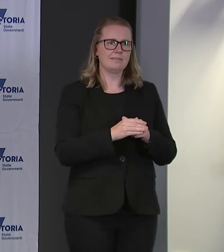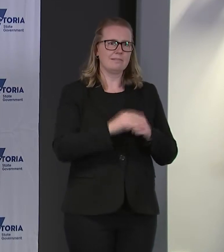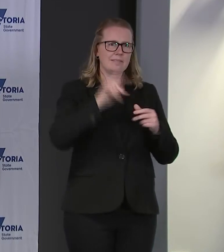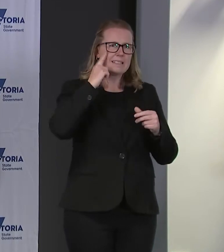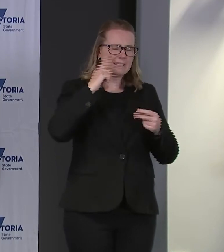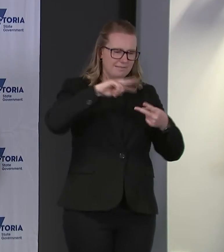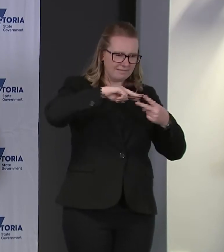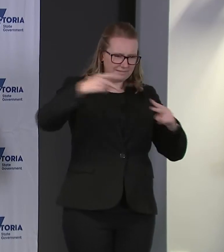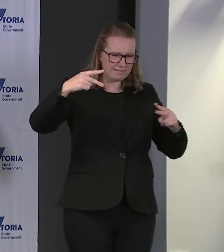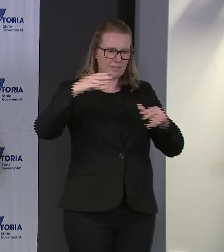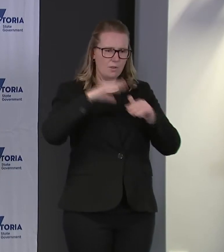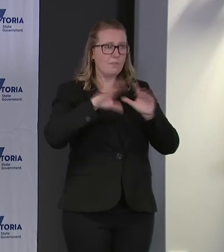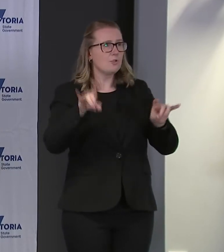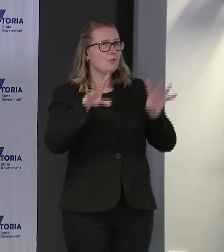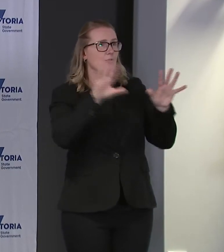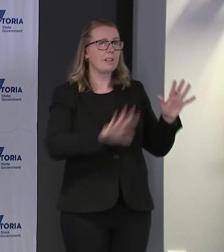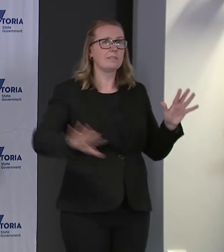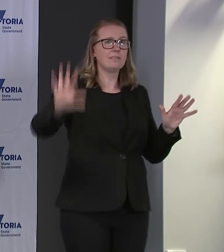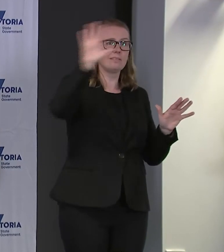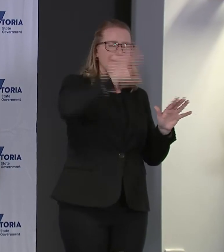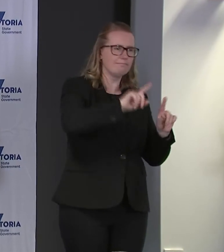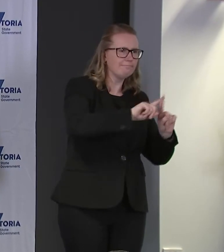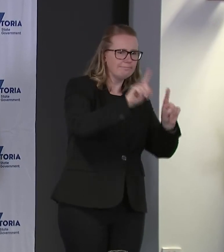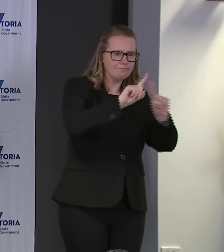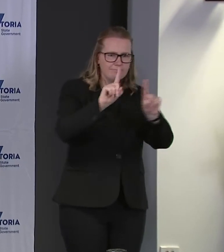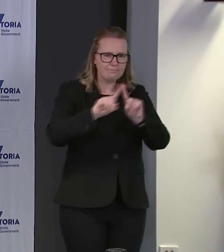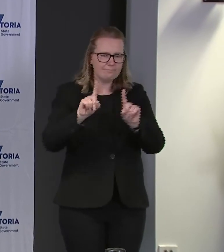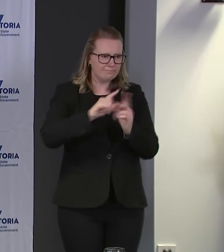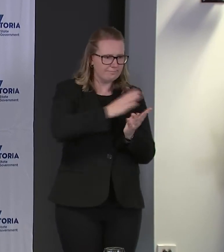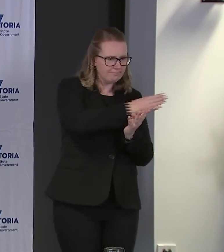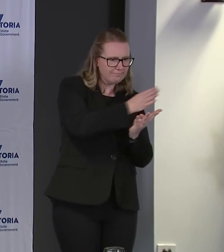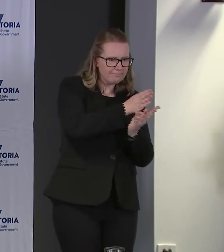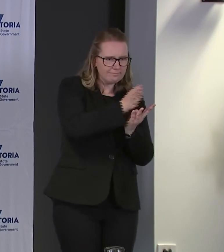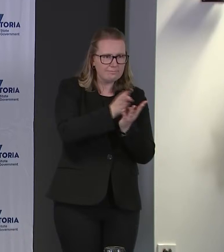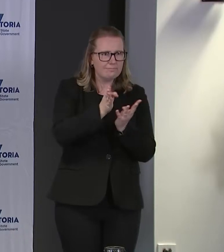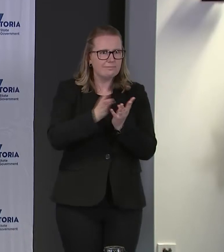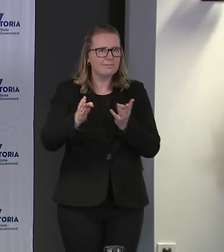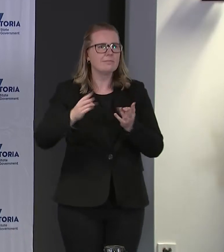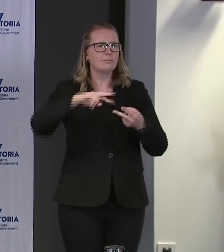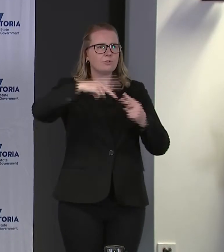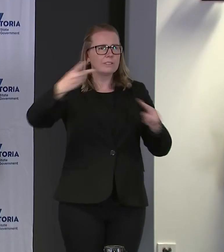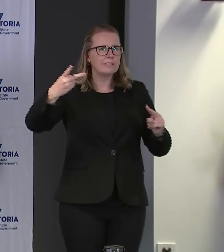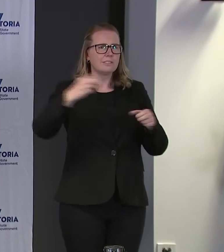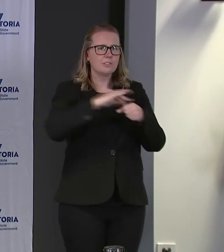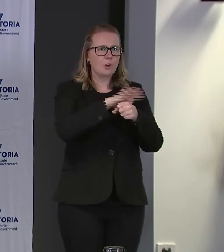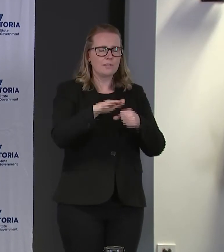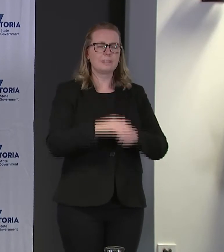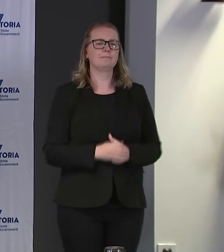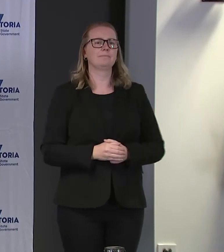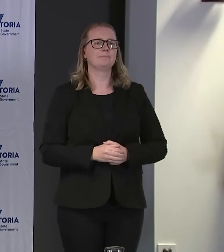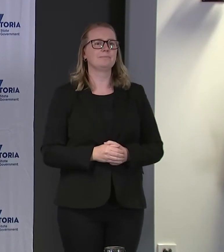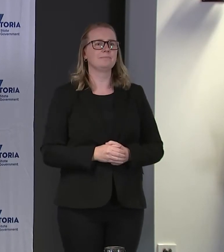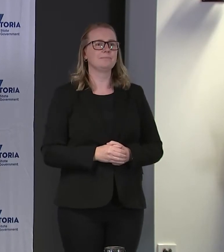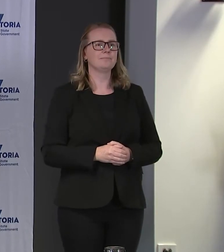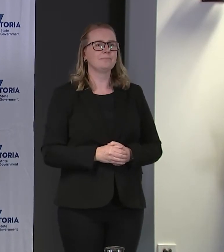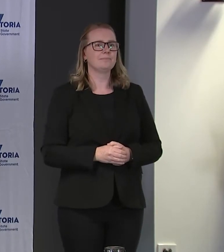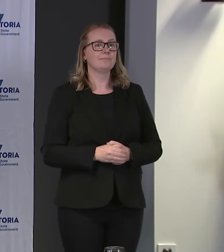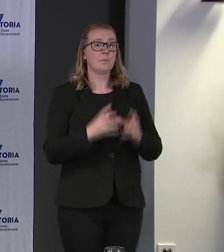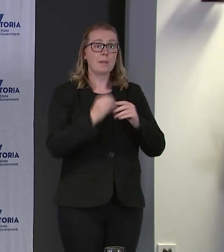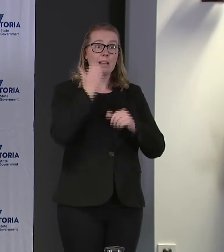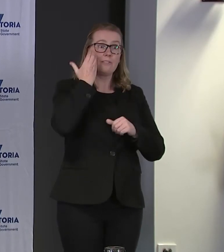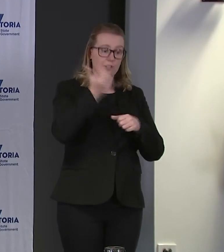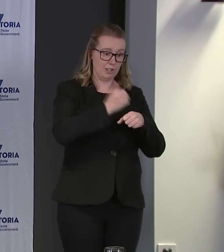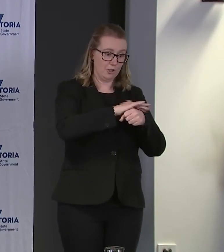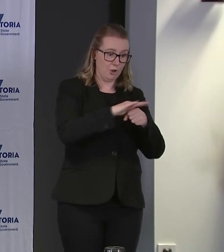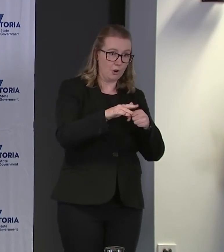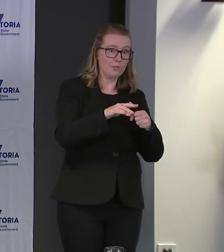across Australia, and then a bit of information about the variants. So every positive case of